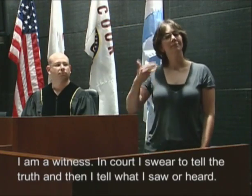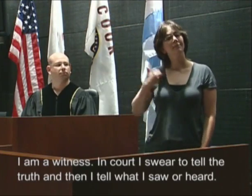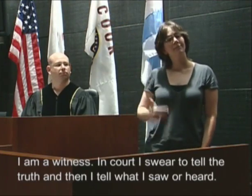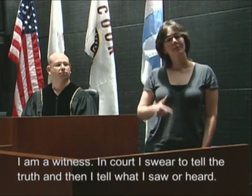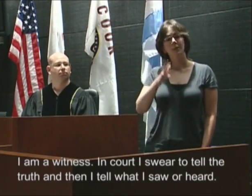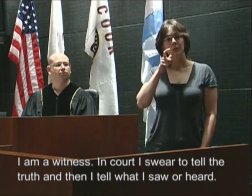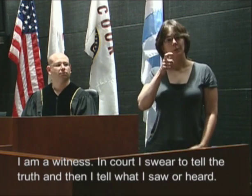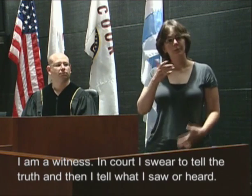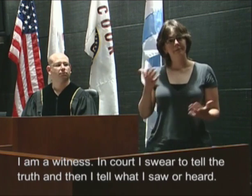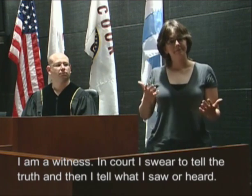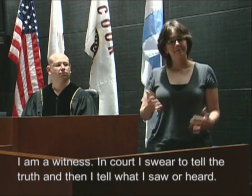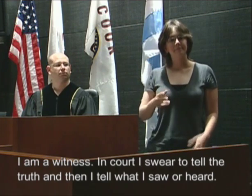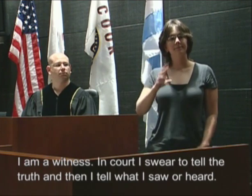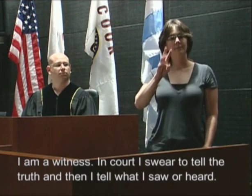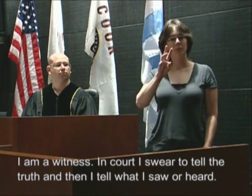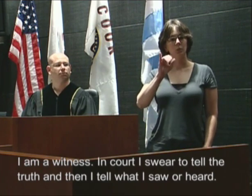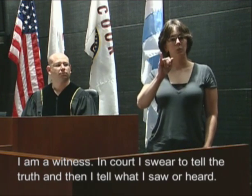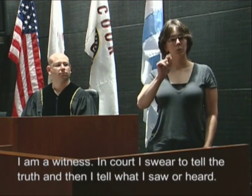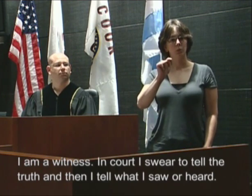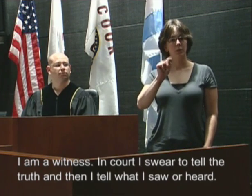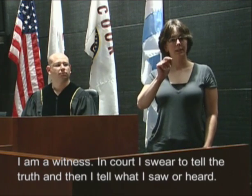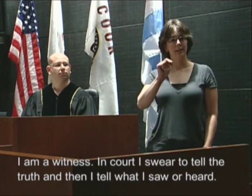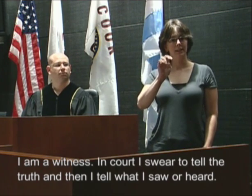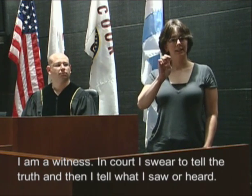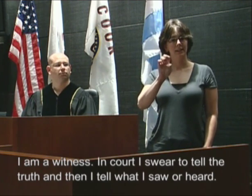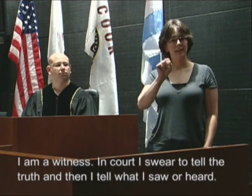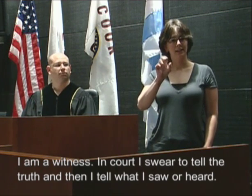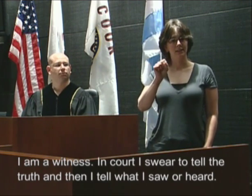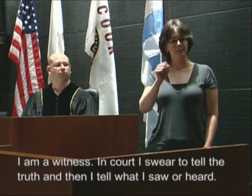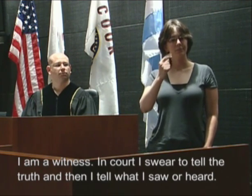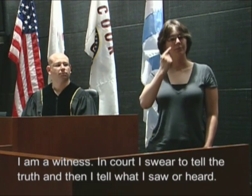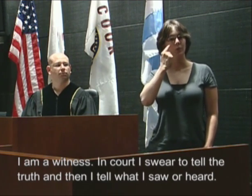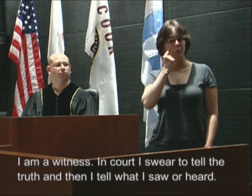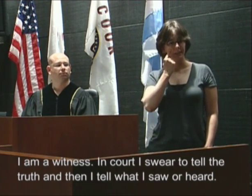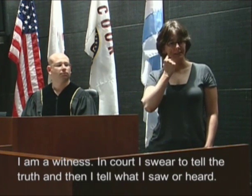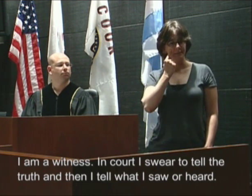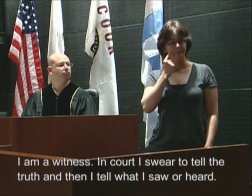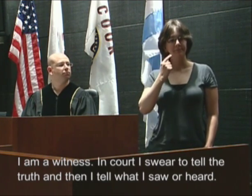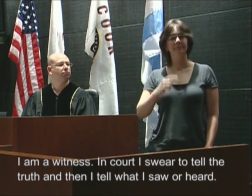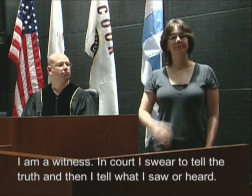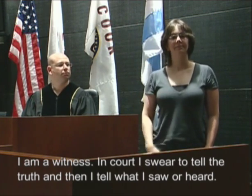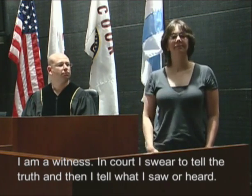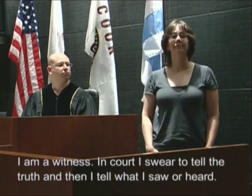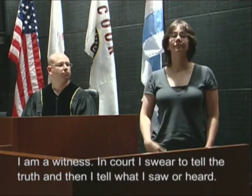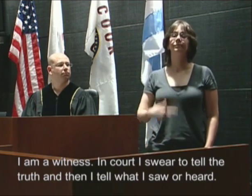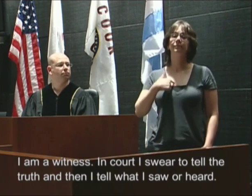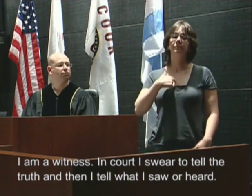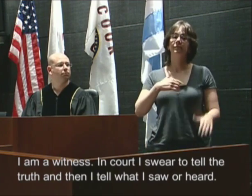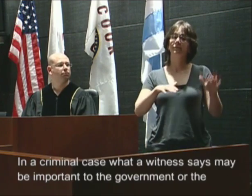I am a witness. In court, I swear to tell the truth, and then I tell what I saw or